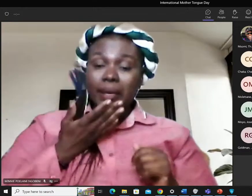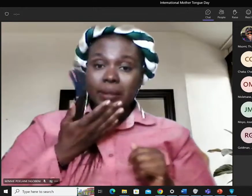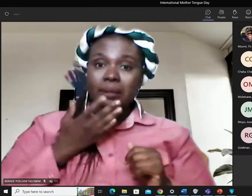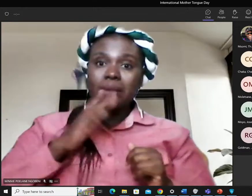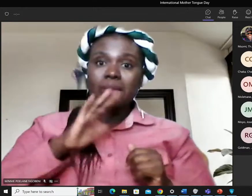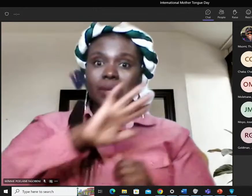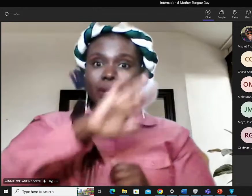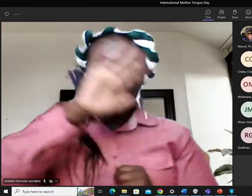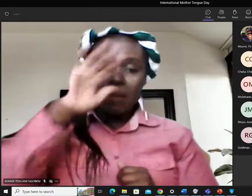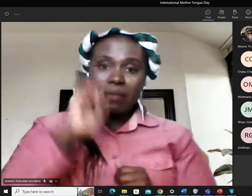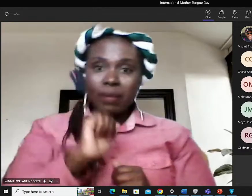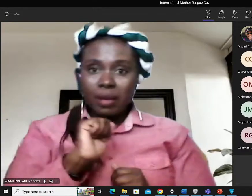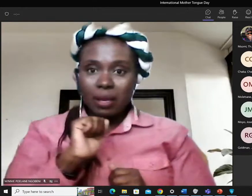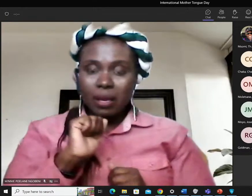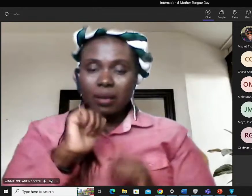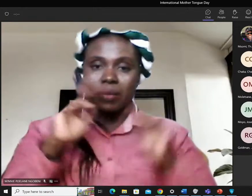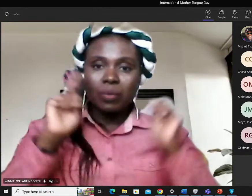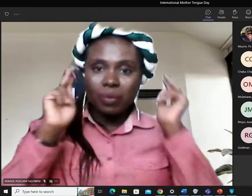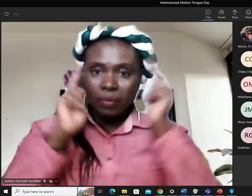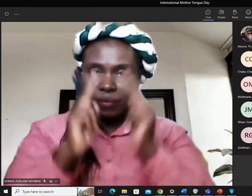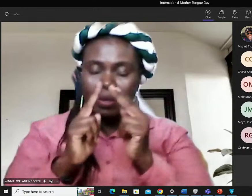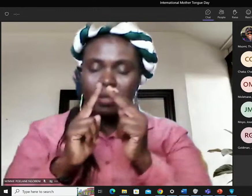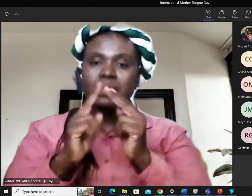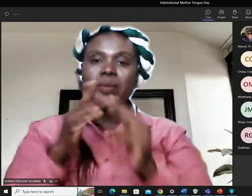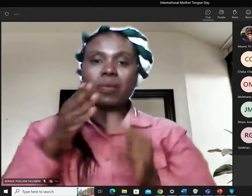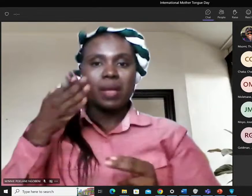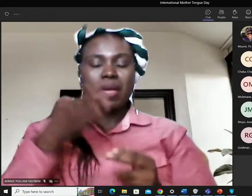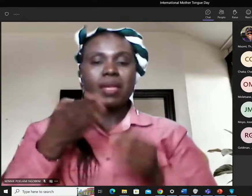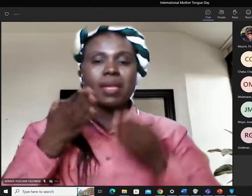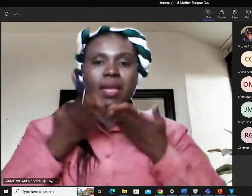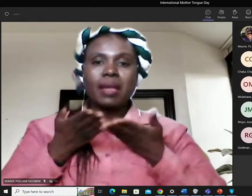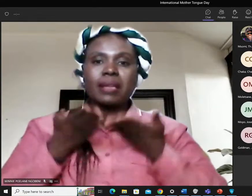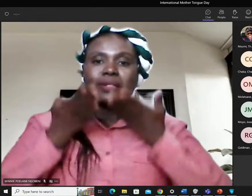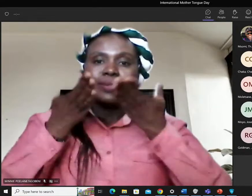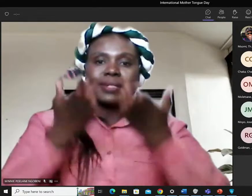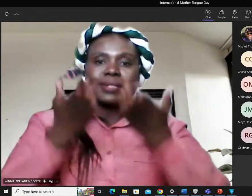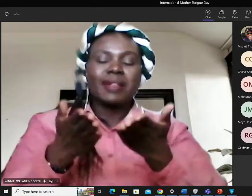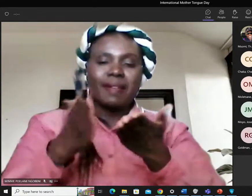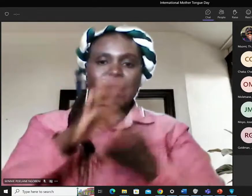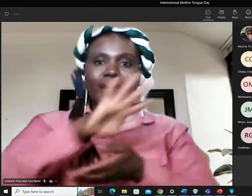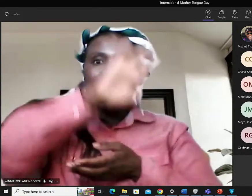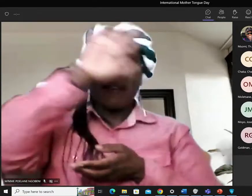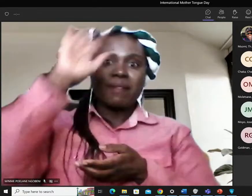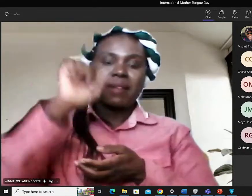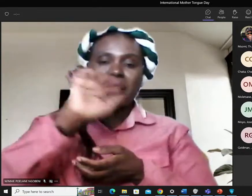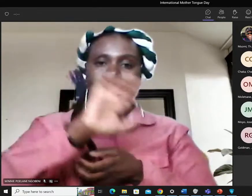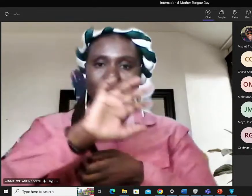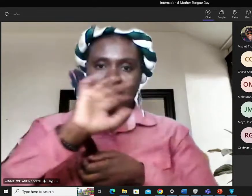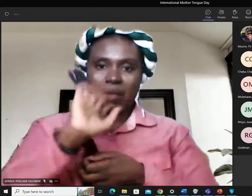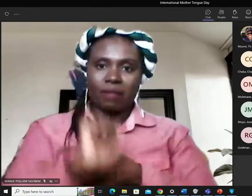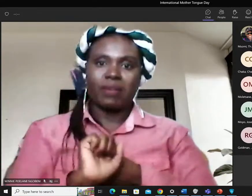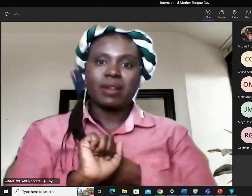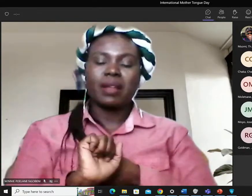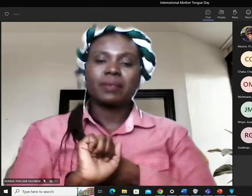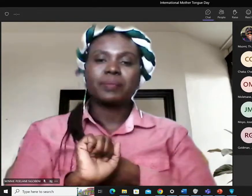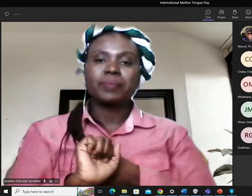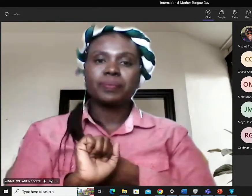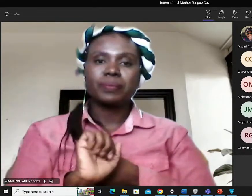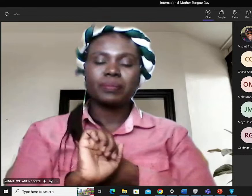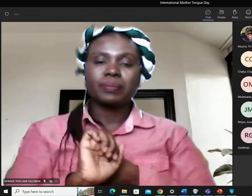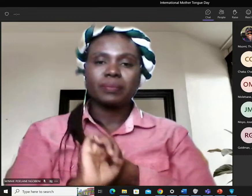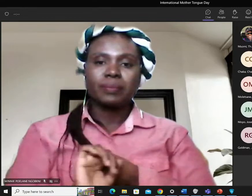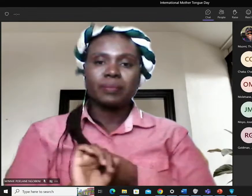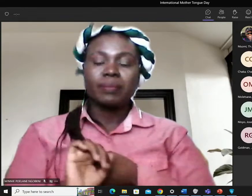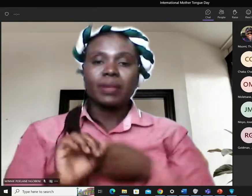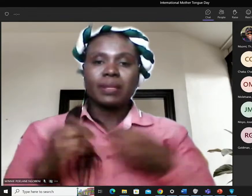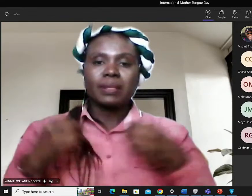university and we are here to actually serve Africans, South Africans. So that is my starting point, that